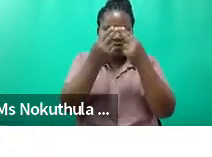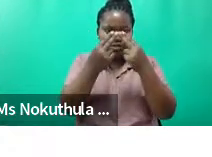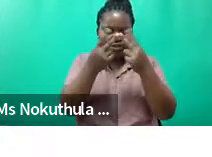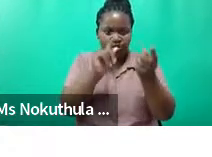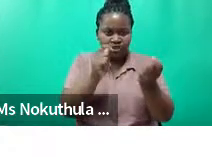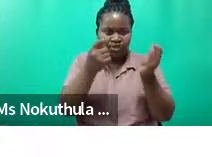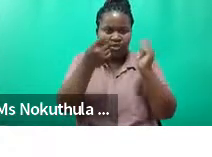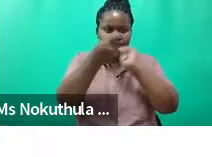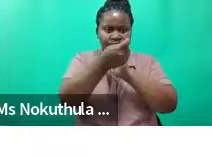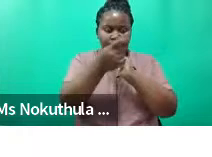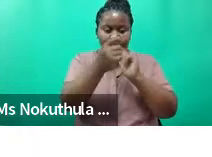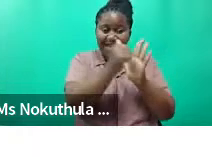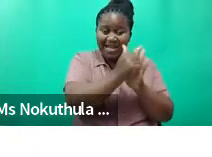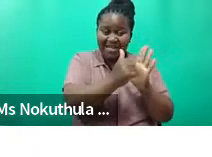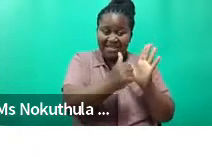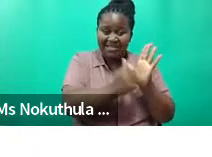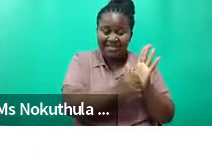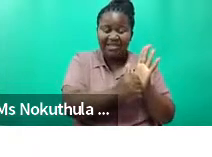that,